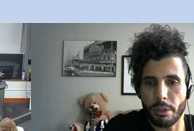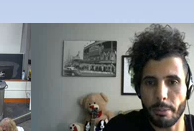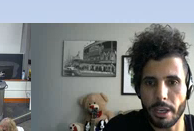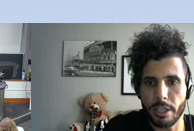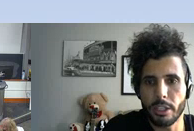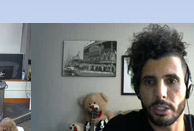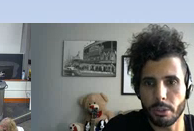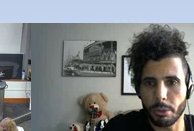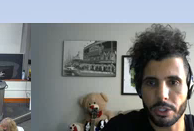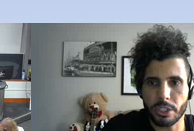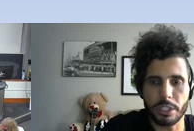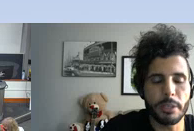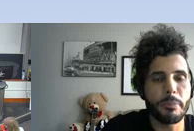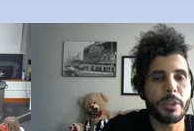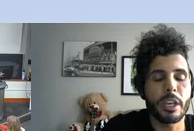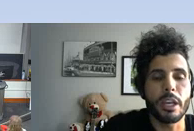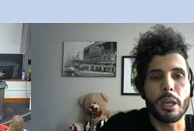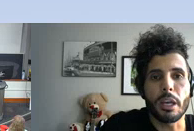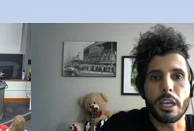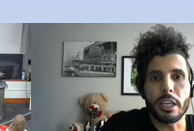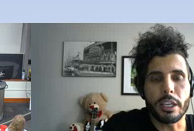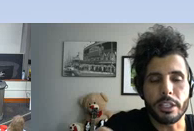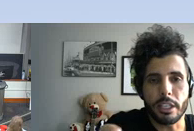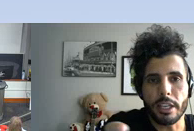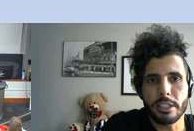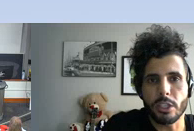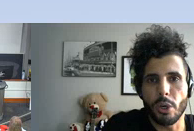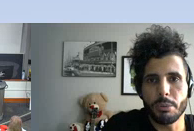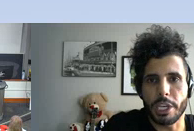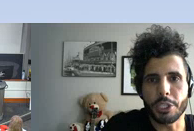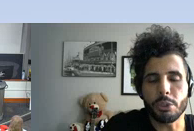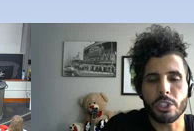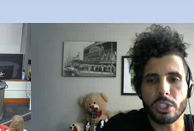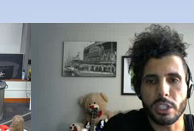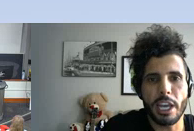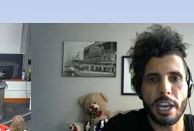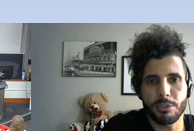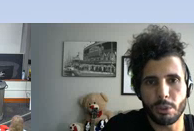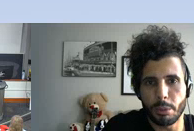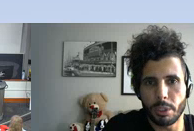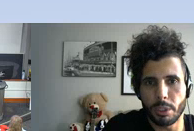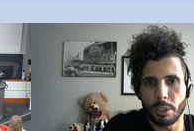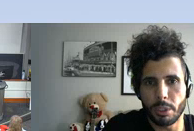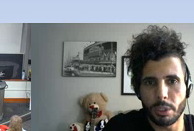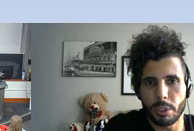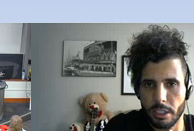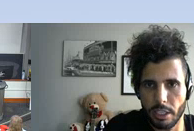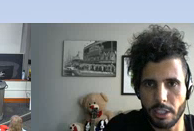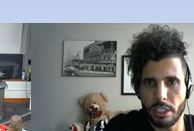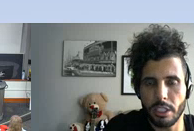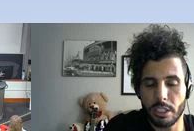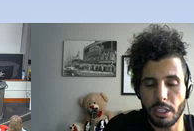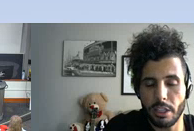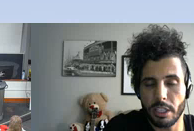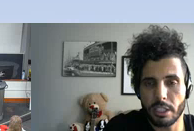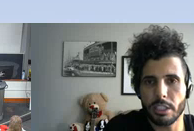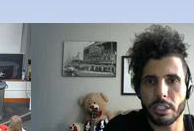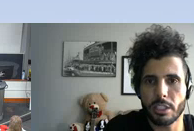to the man who works here. In ST Homesign, you still have to put it at a sentence in the sentence